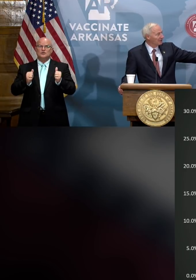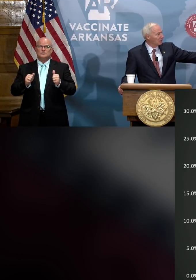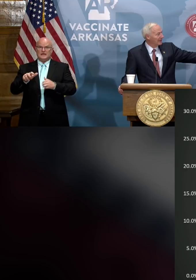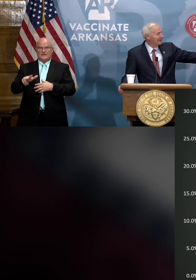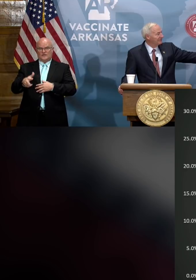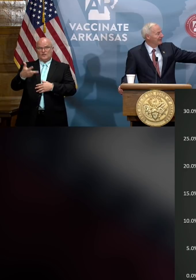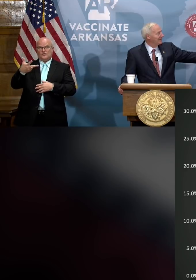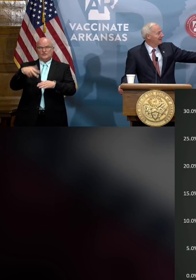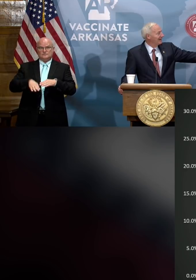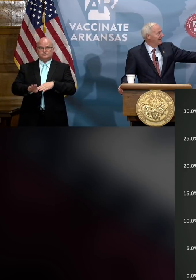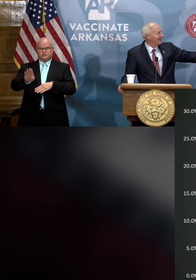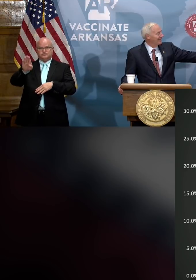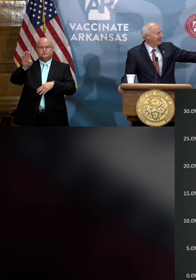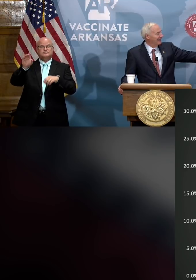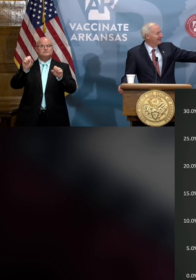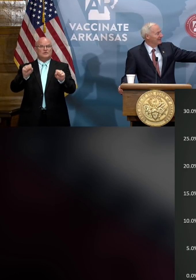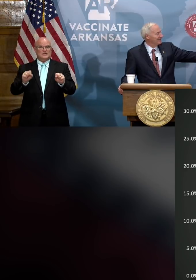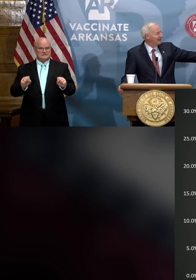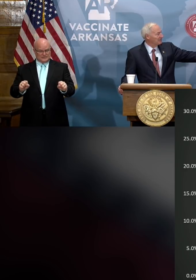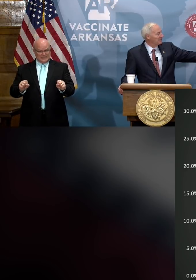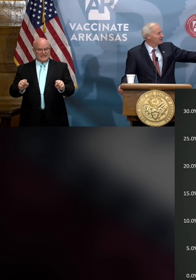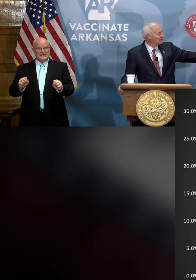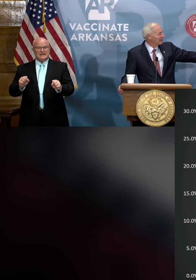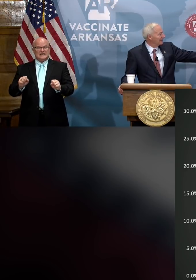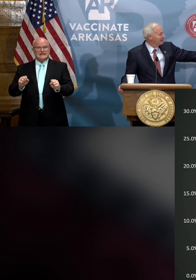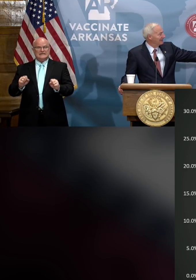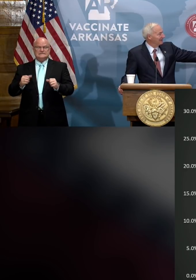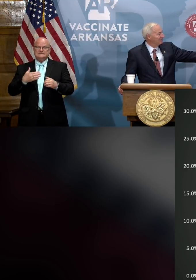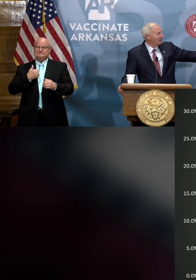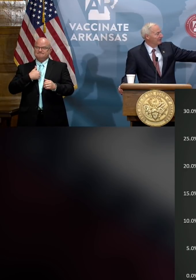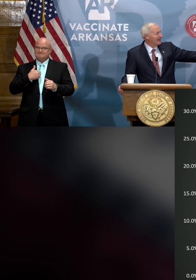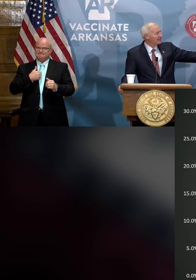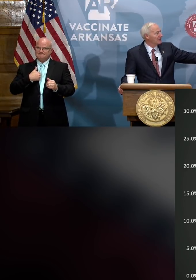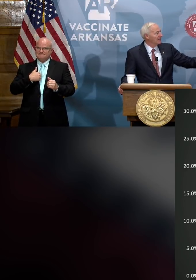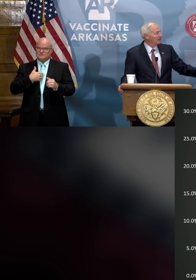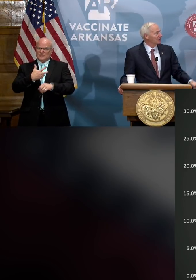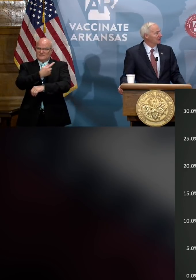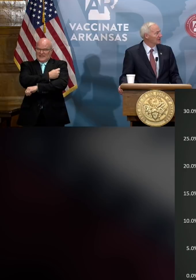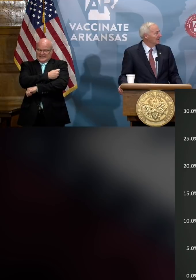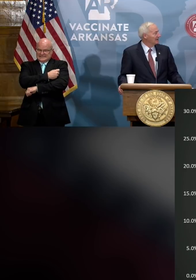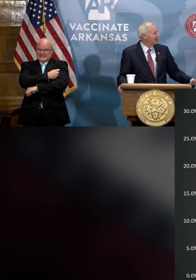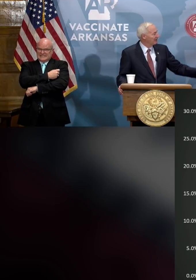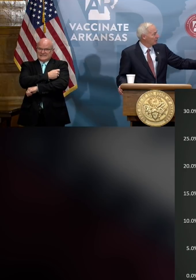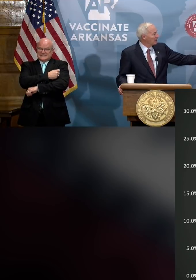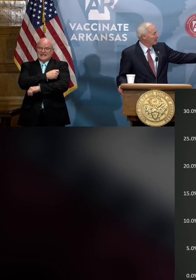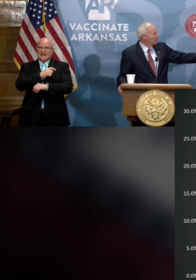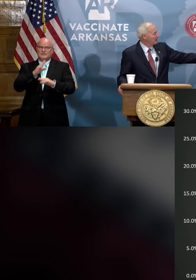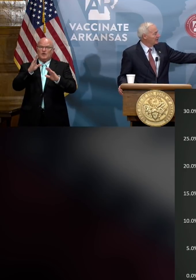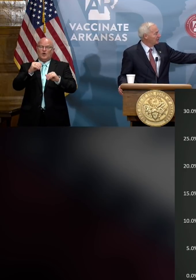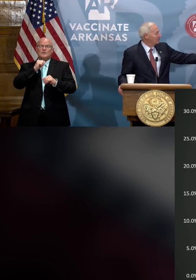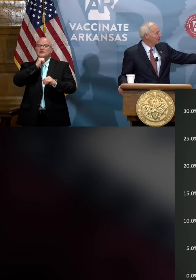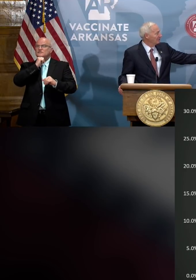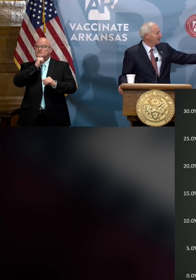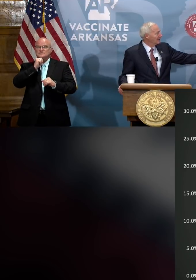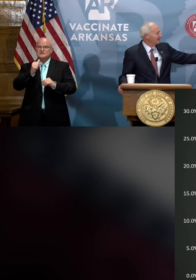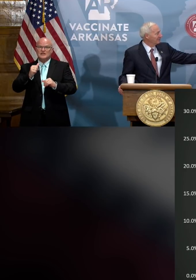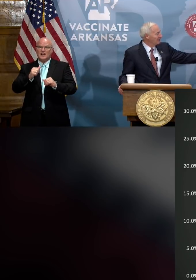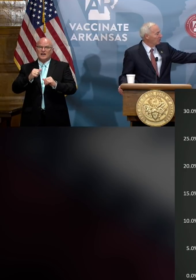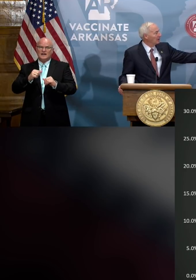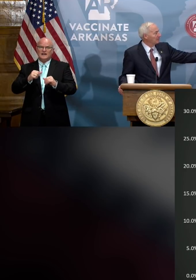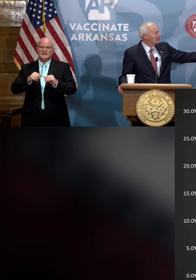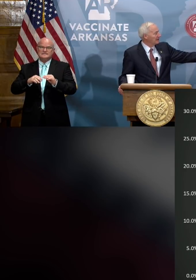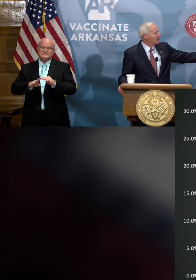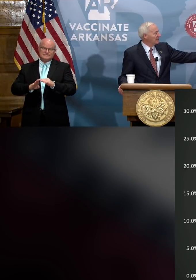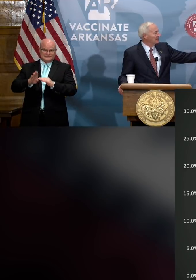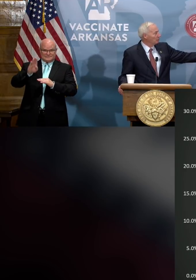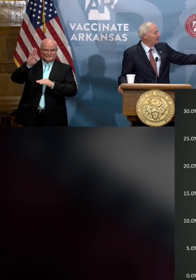the third wave, and optimistically, with the vaccinations, we're not going to